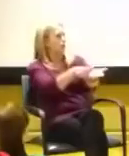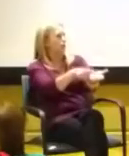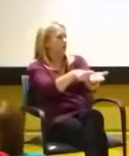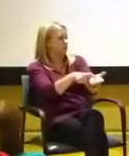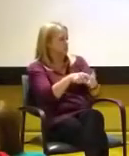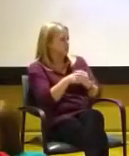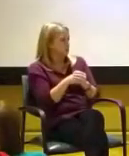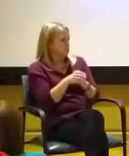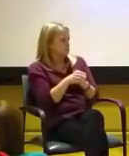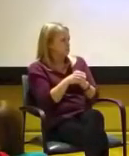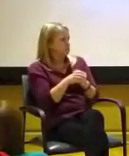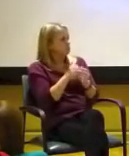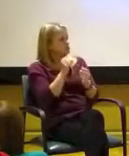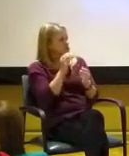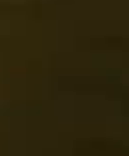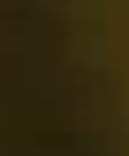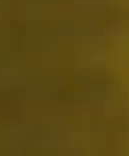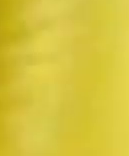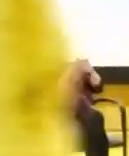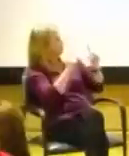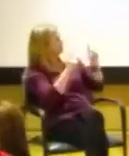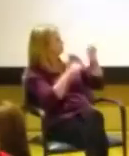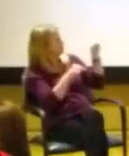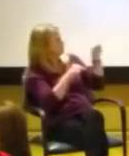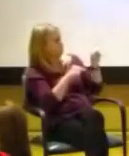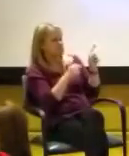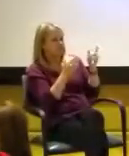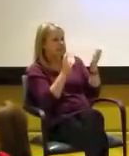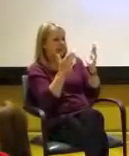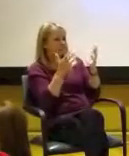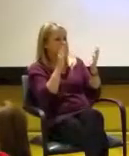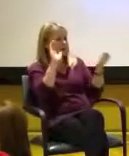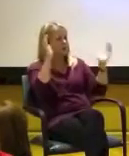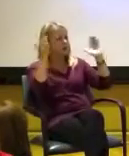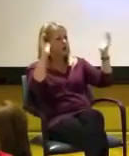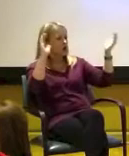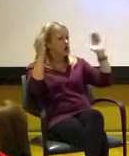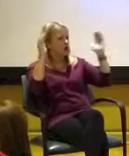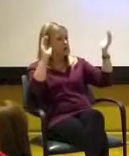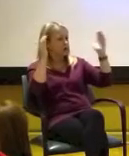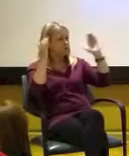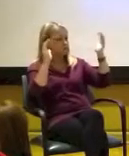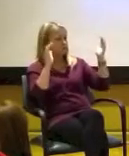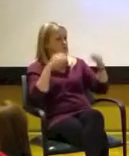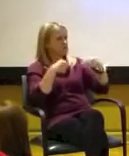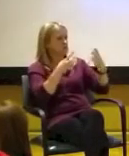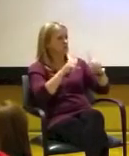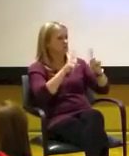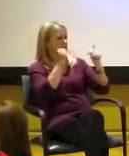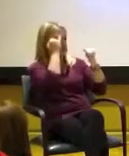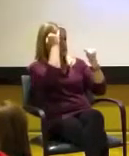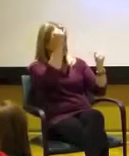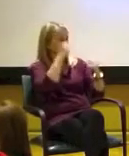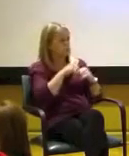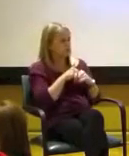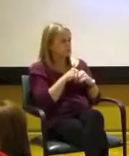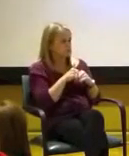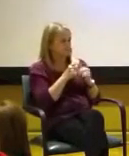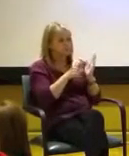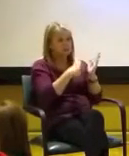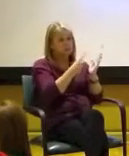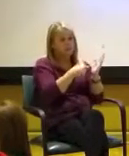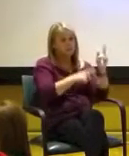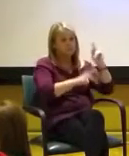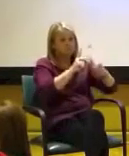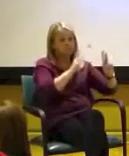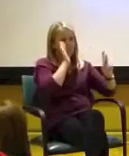So I just put this up to sort of compare, give you an idea that sometimes